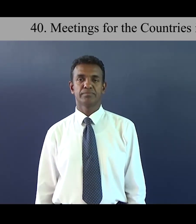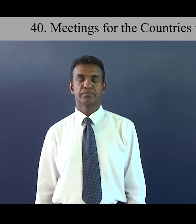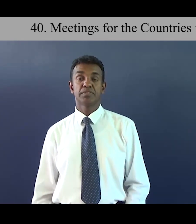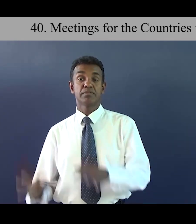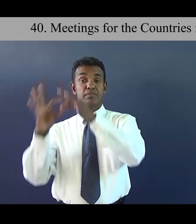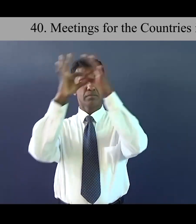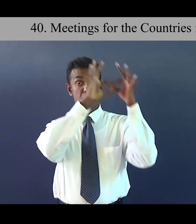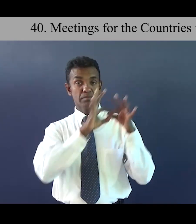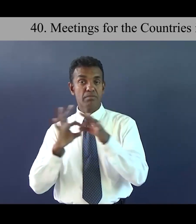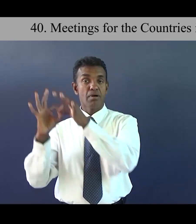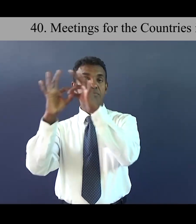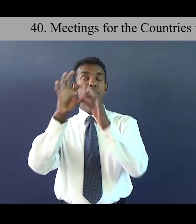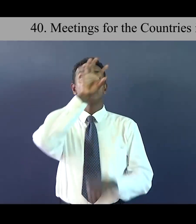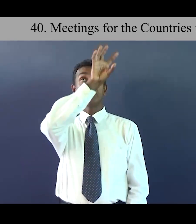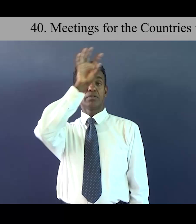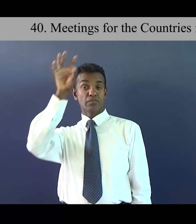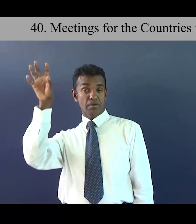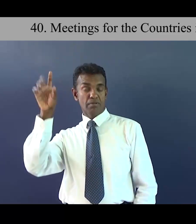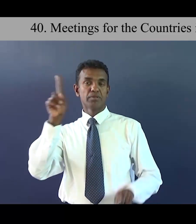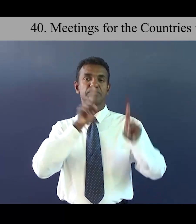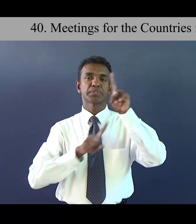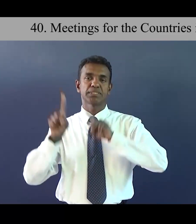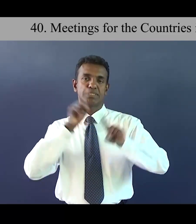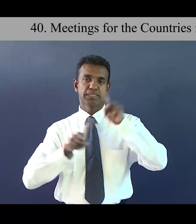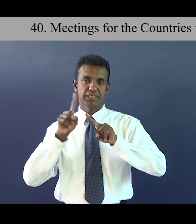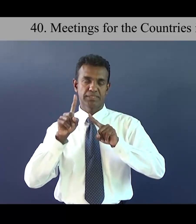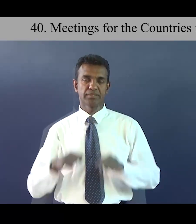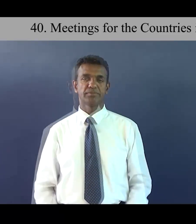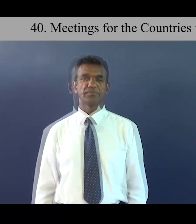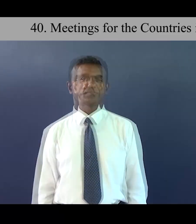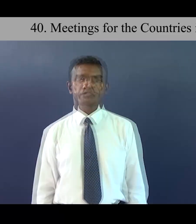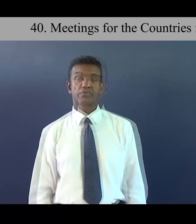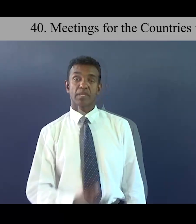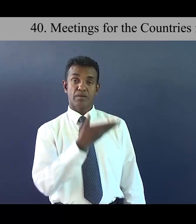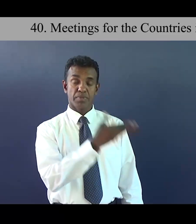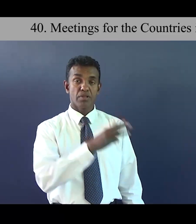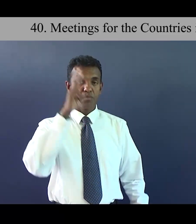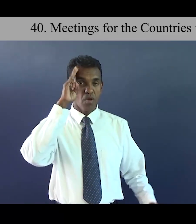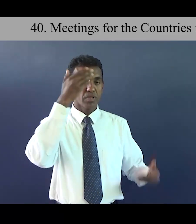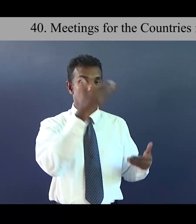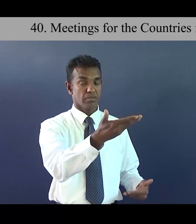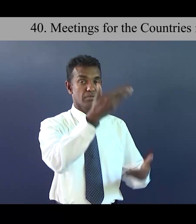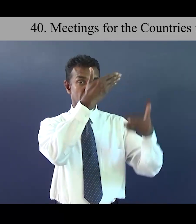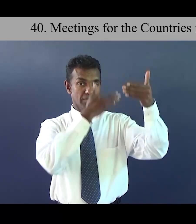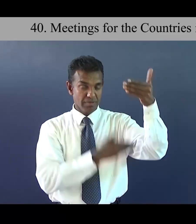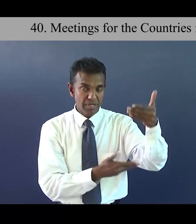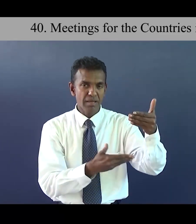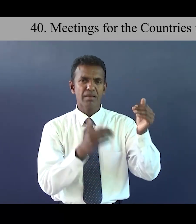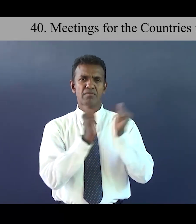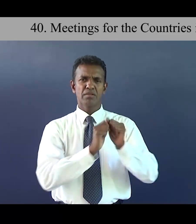Meetings for the countries involved. Countries involved will meet often to think about